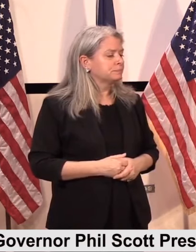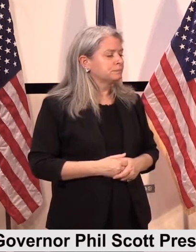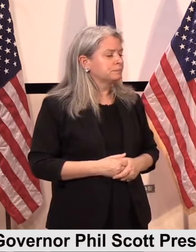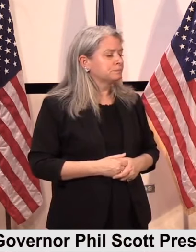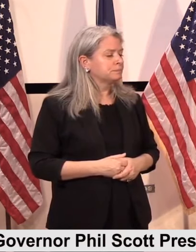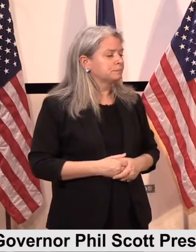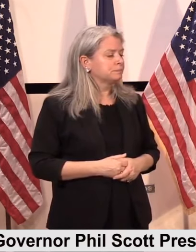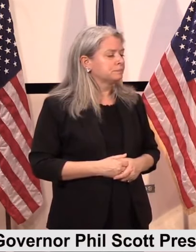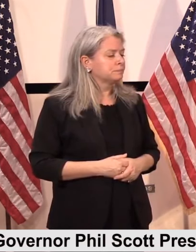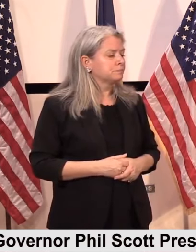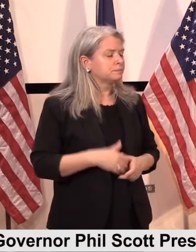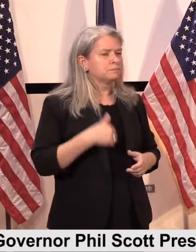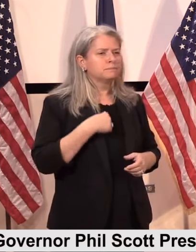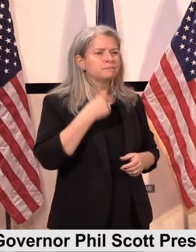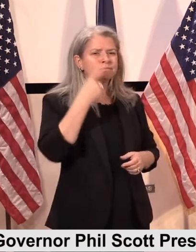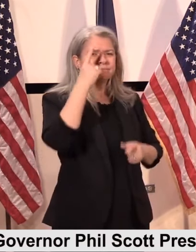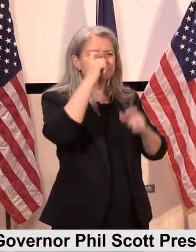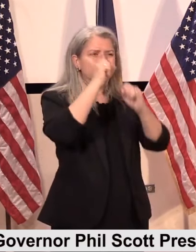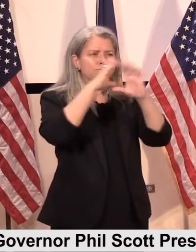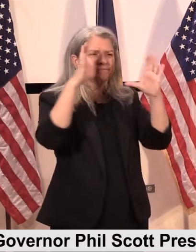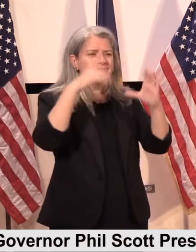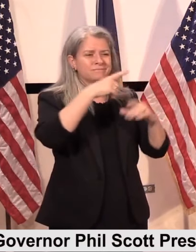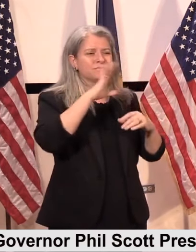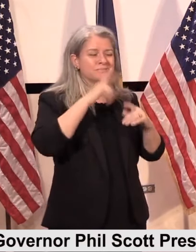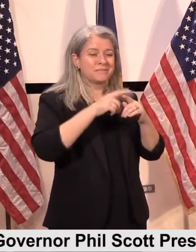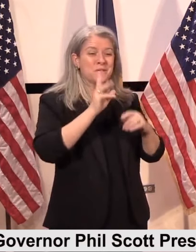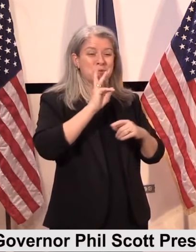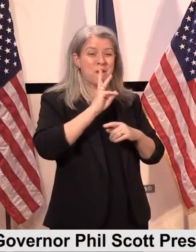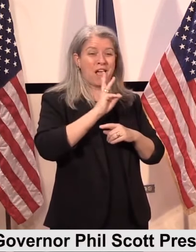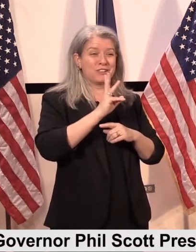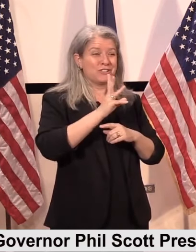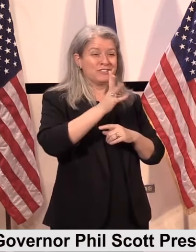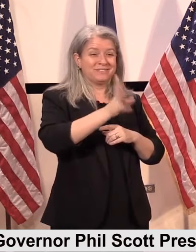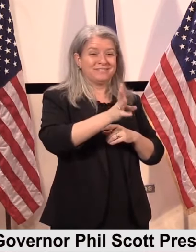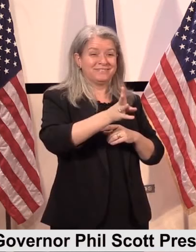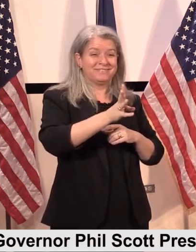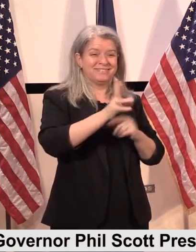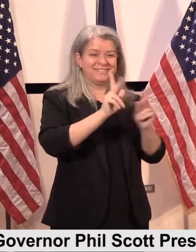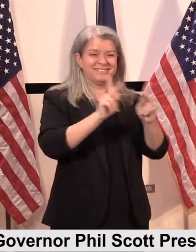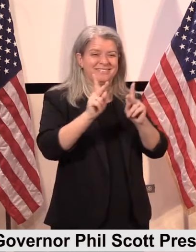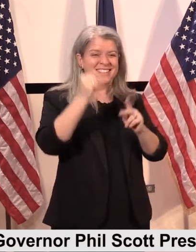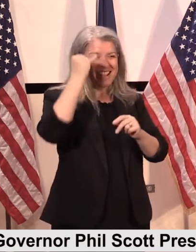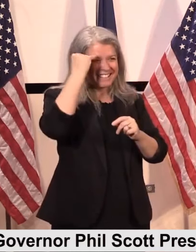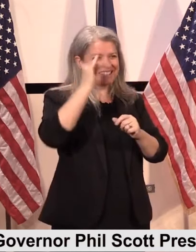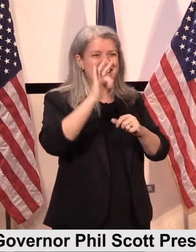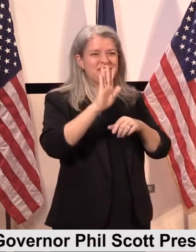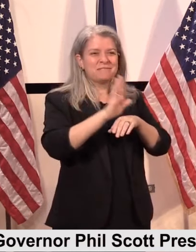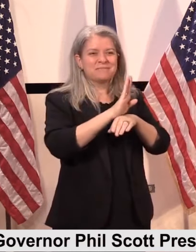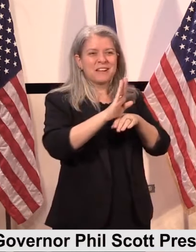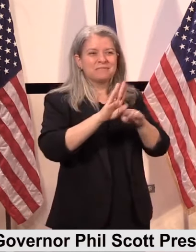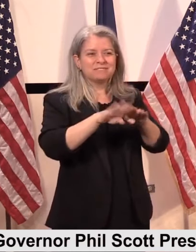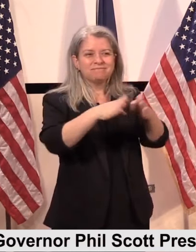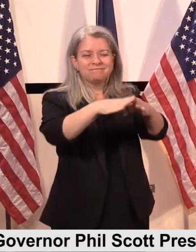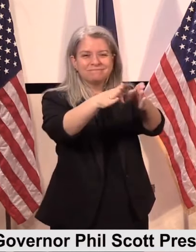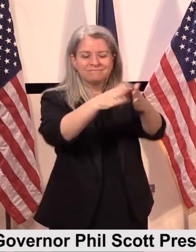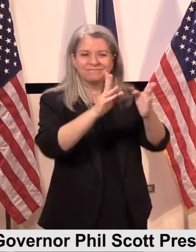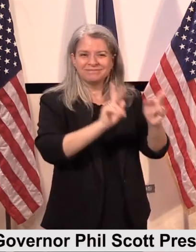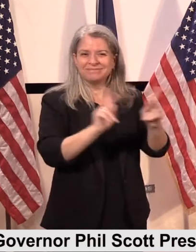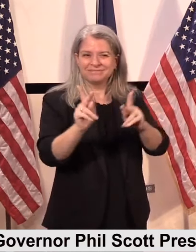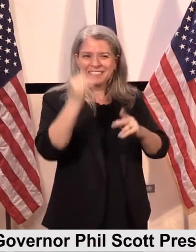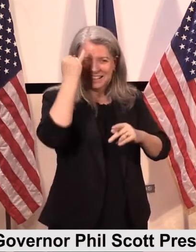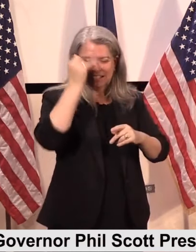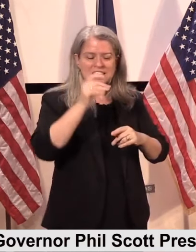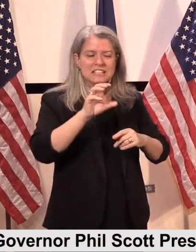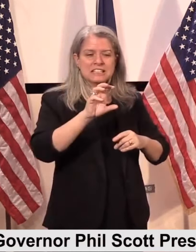the image of opening up the spigot to commerce, and it sounds like there's an encouraging sign